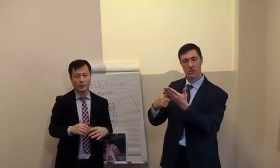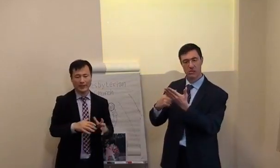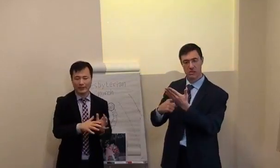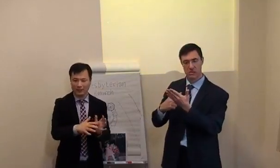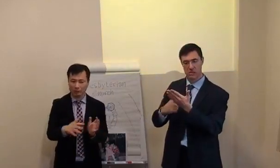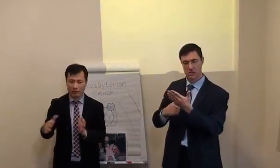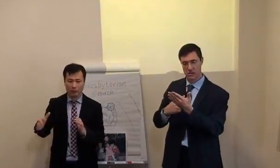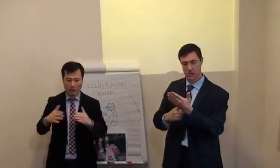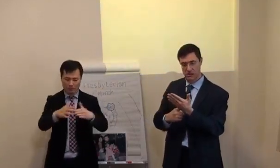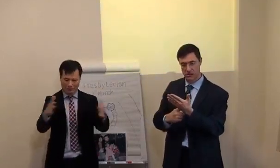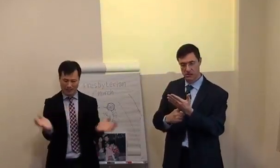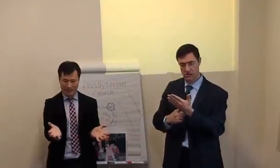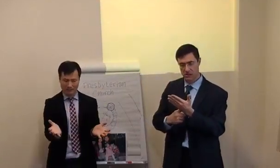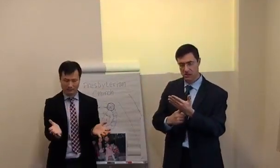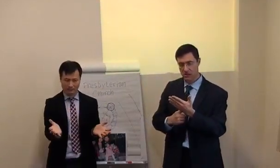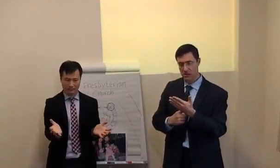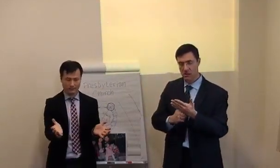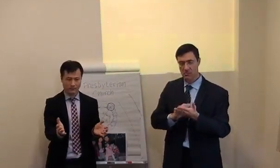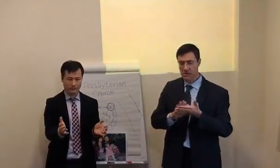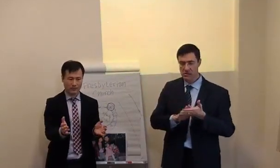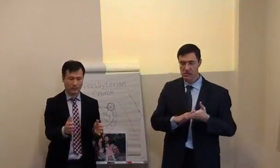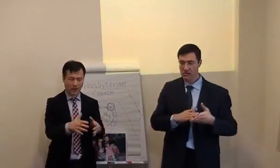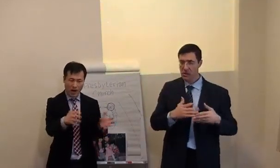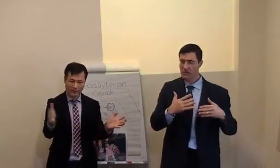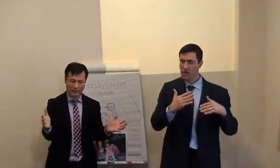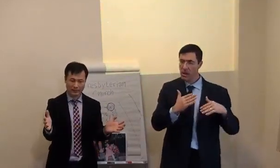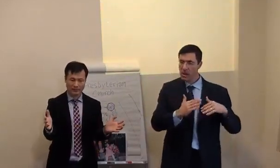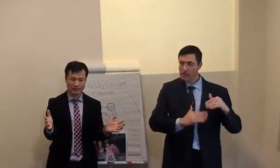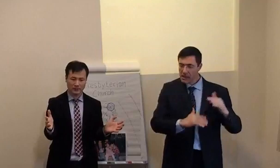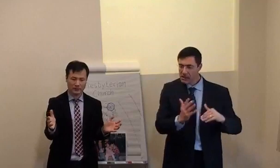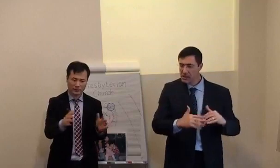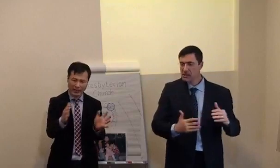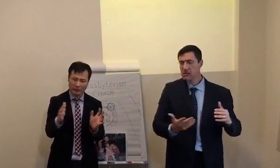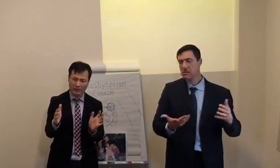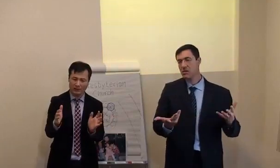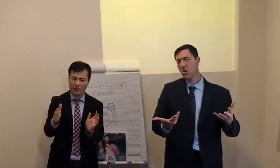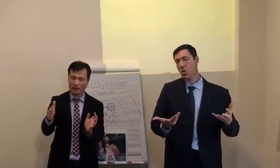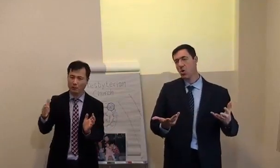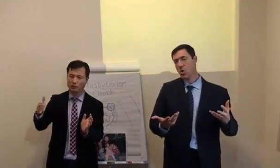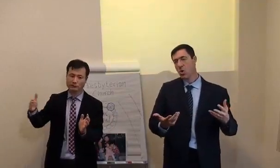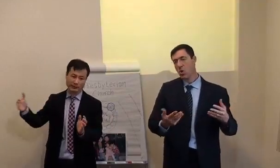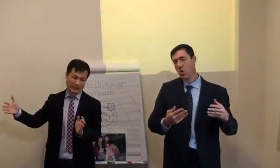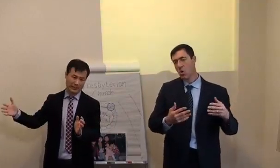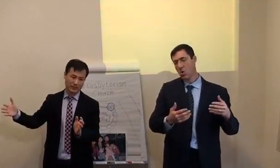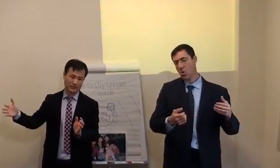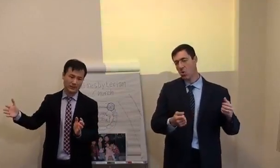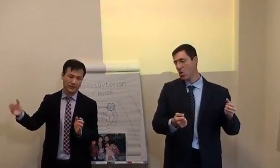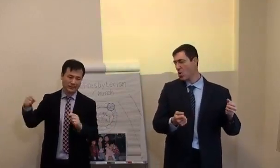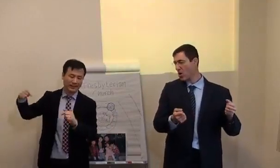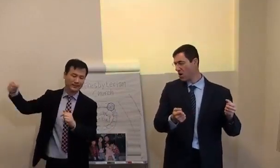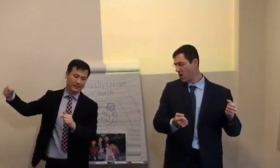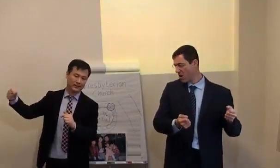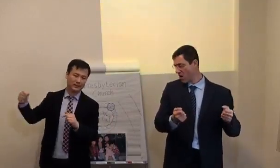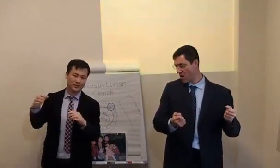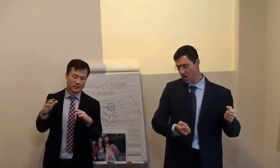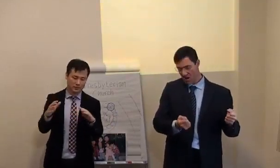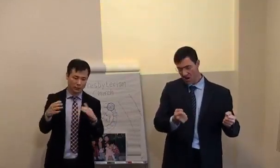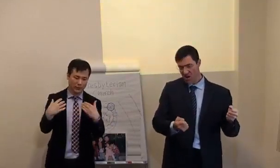We cannot run with building, cars, so that kind of things become more strict. In that sense, we